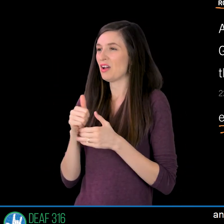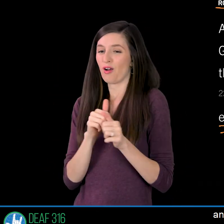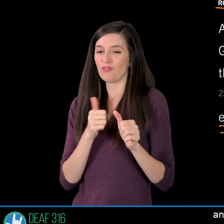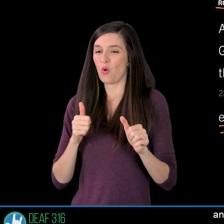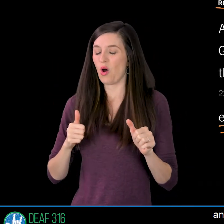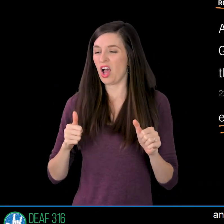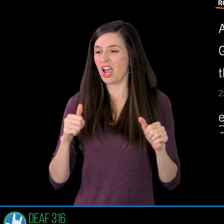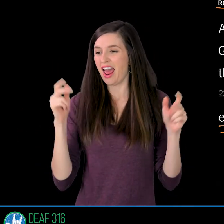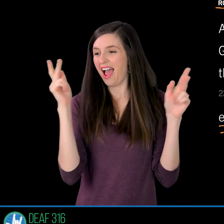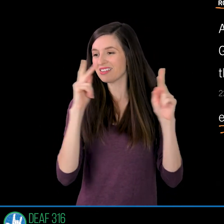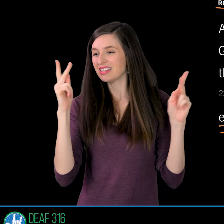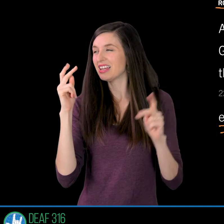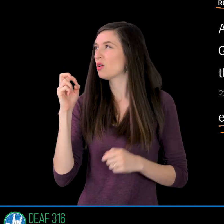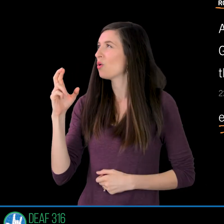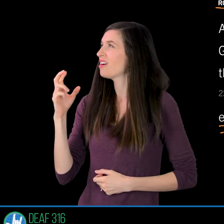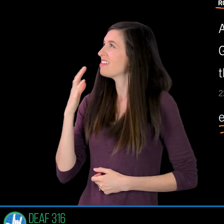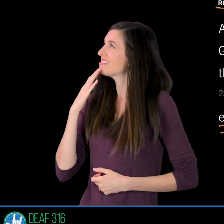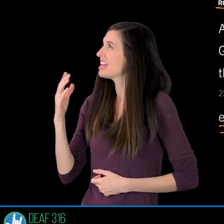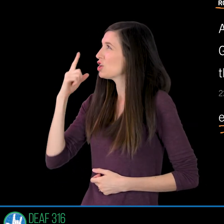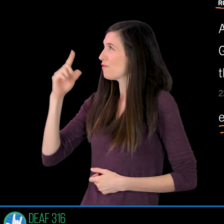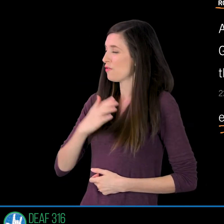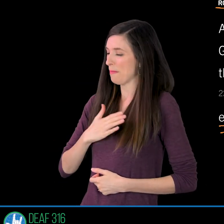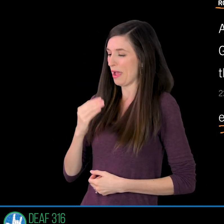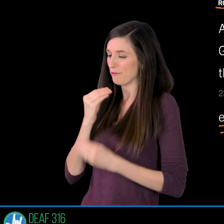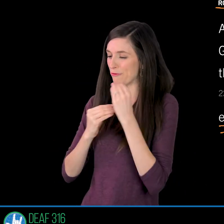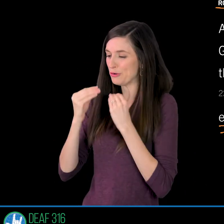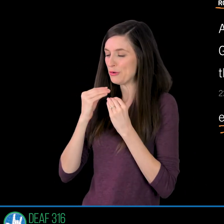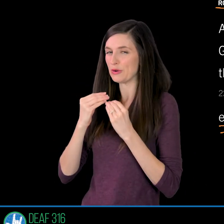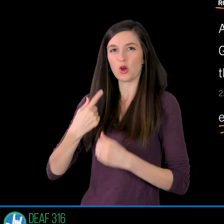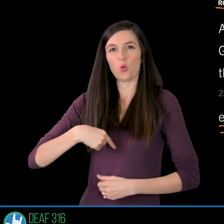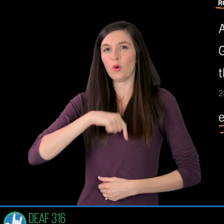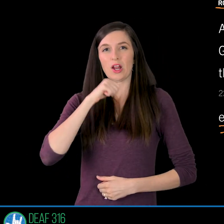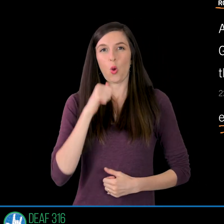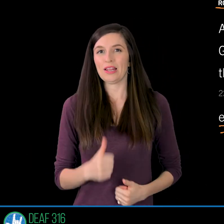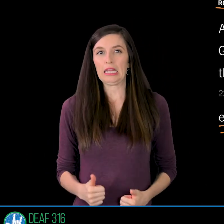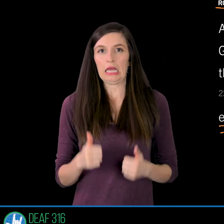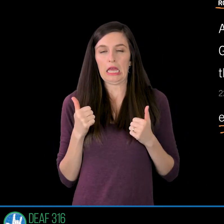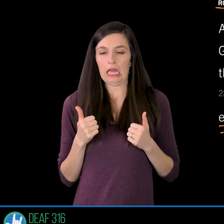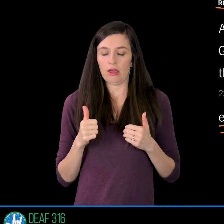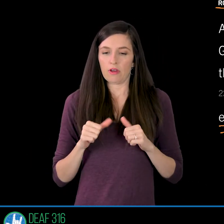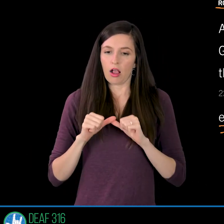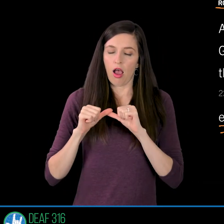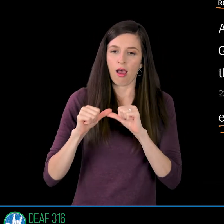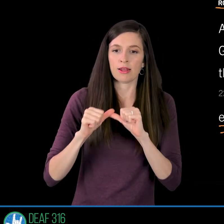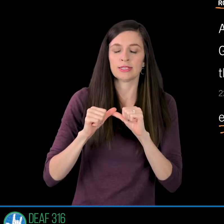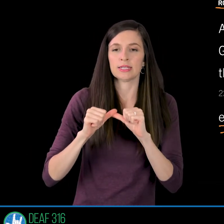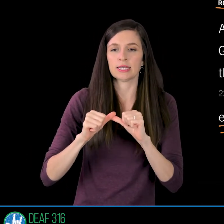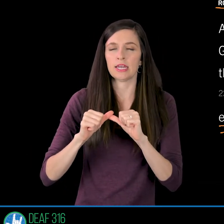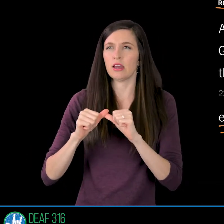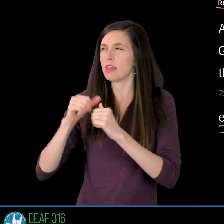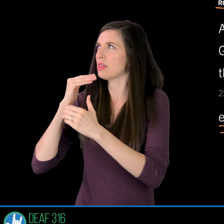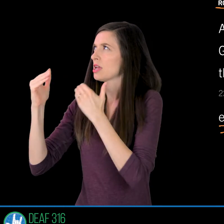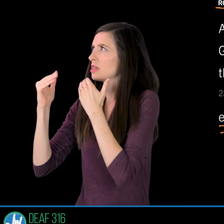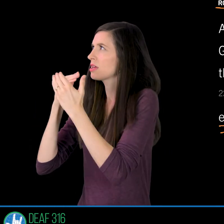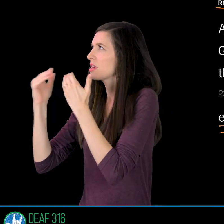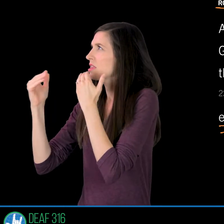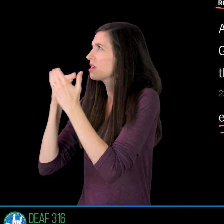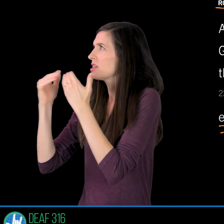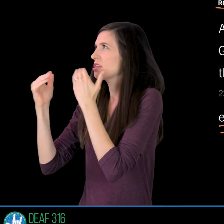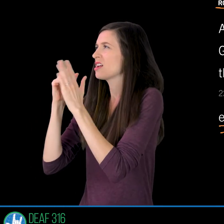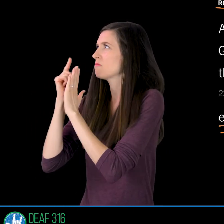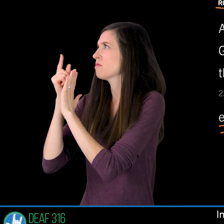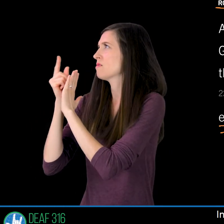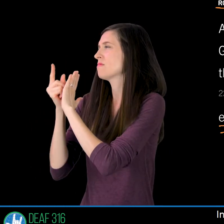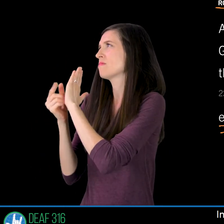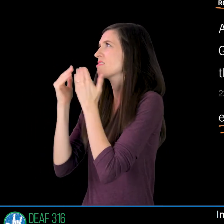some freak accident or thanking him for our food. We don't live lives of constant gratitude, giving him credit for all good